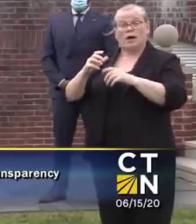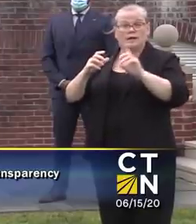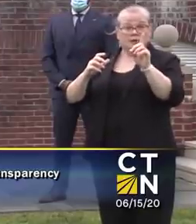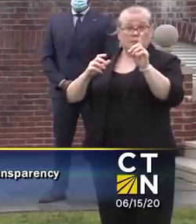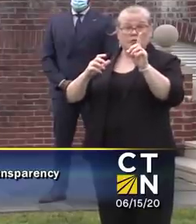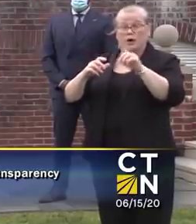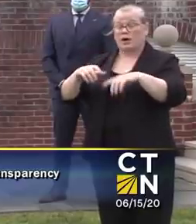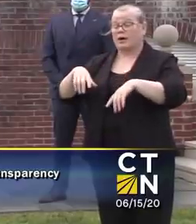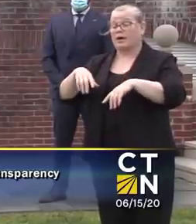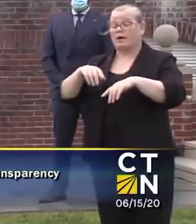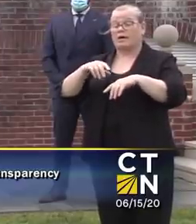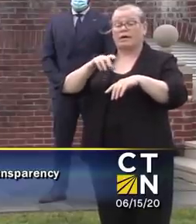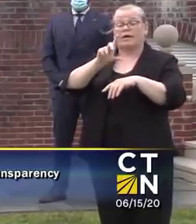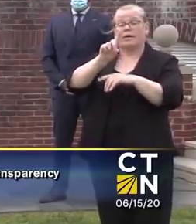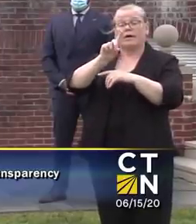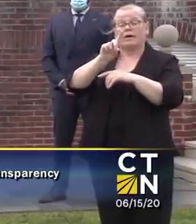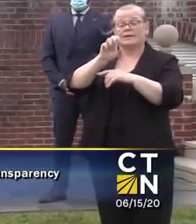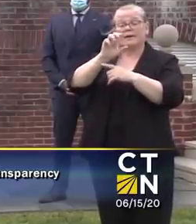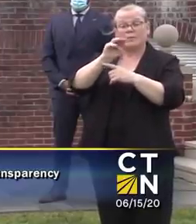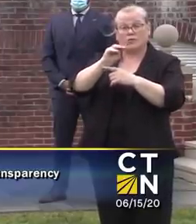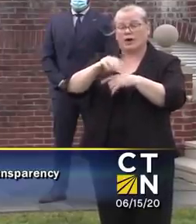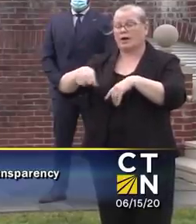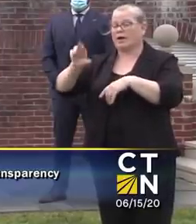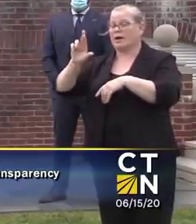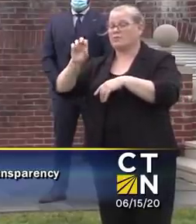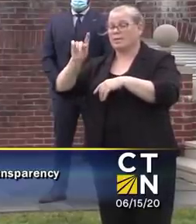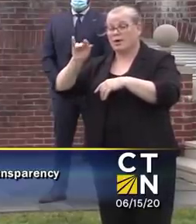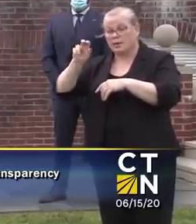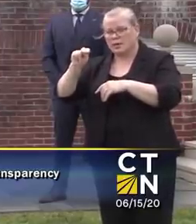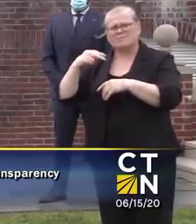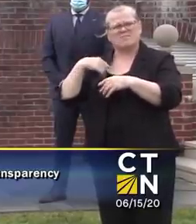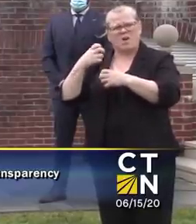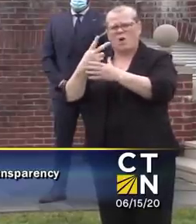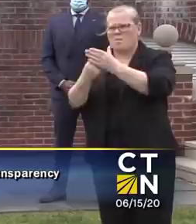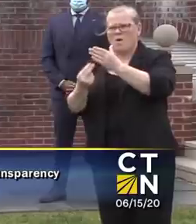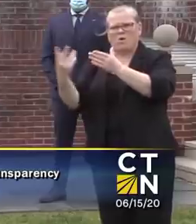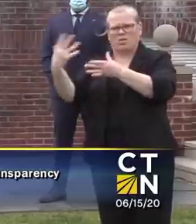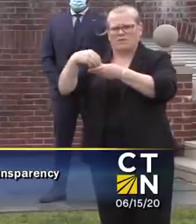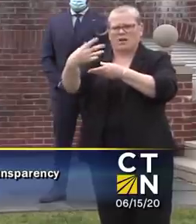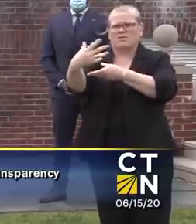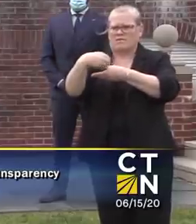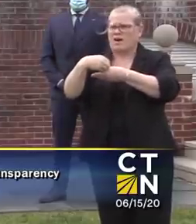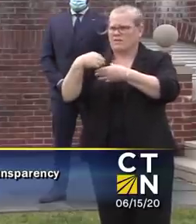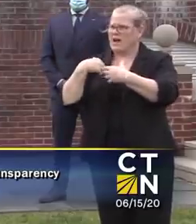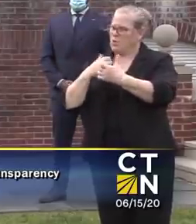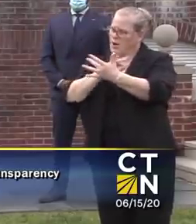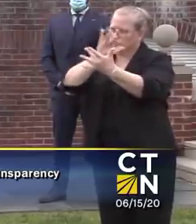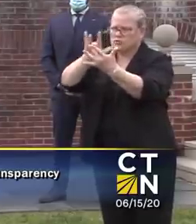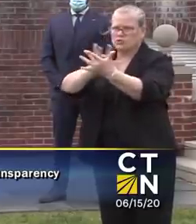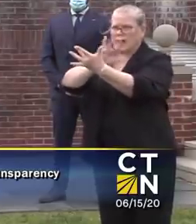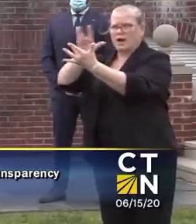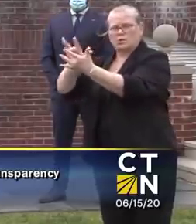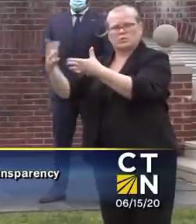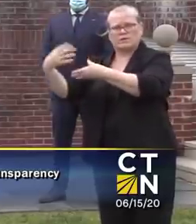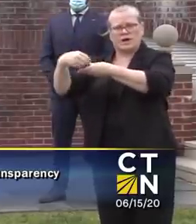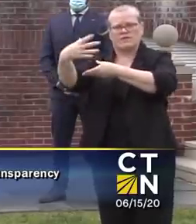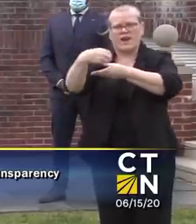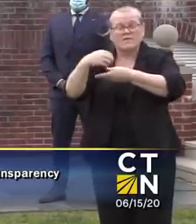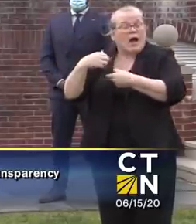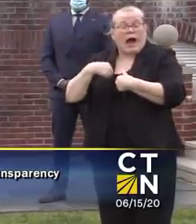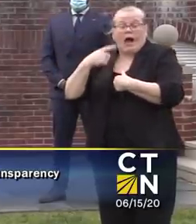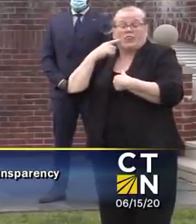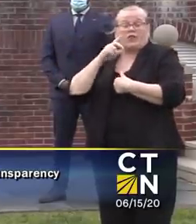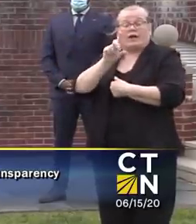do. I'd like to reach out. I want to make sure the Republicans are at the table. I want to make sure, look, I think Republicans were as outraged